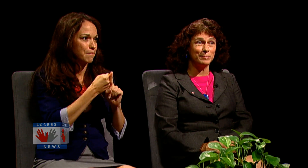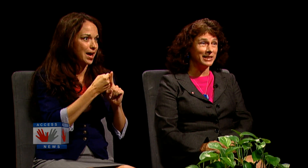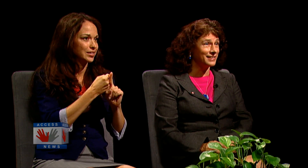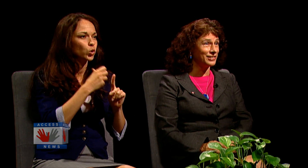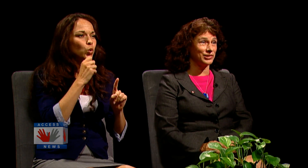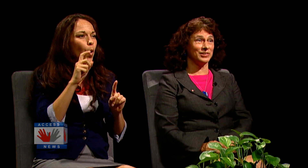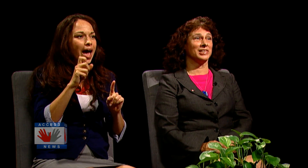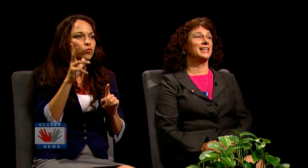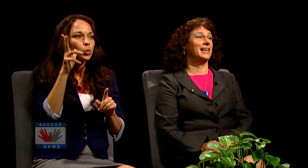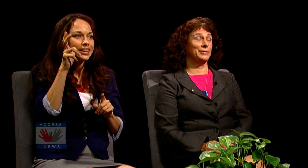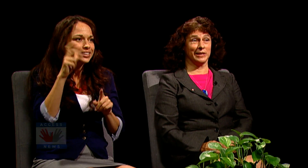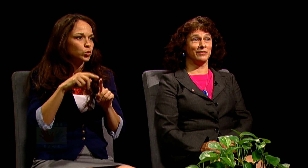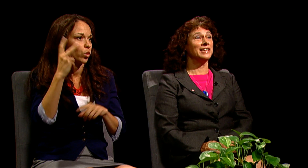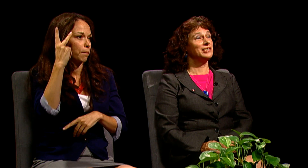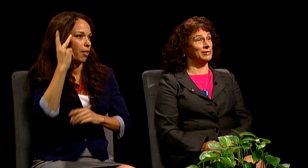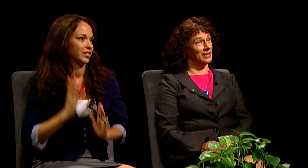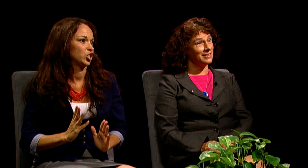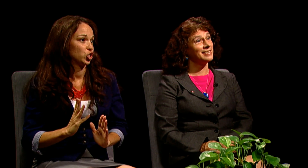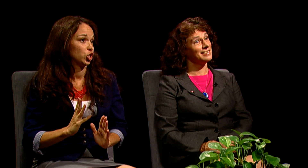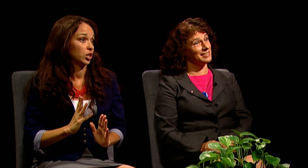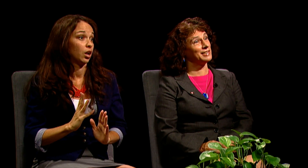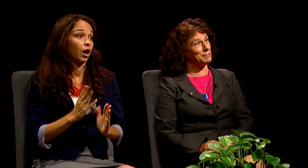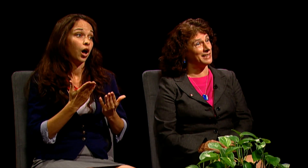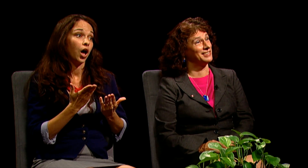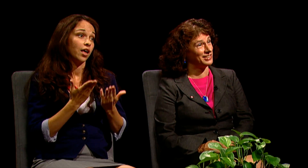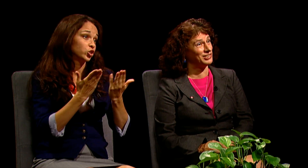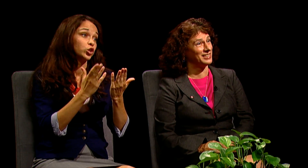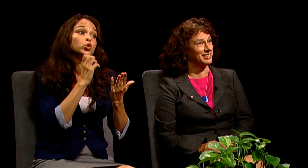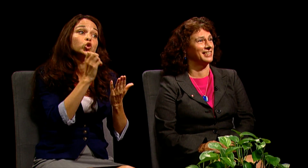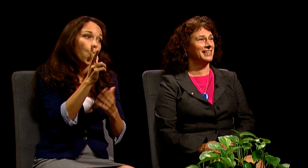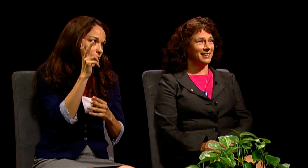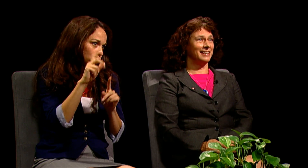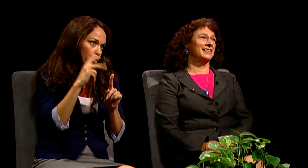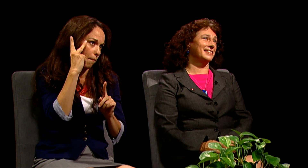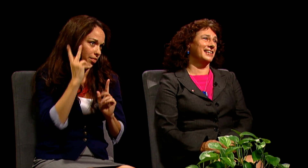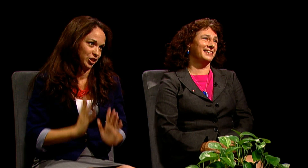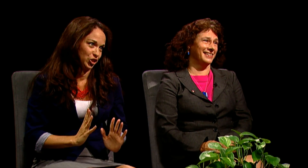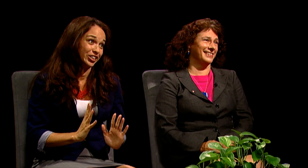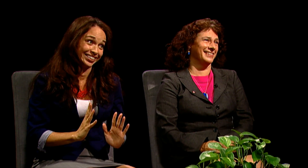listen to the politicians. I would advise you not to listen to the politicians.